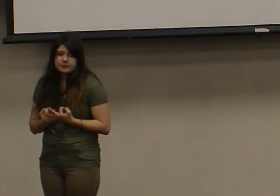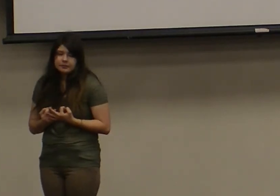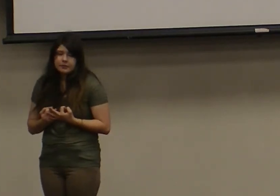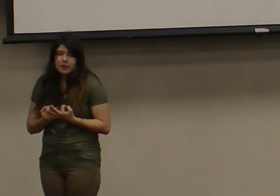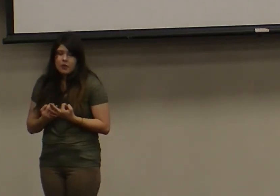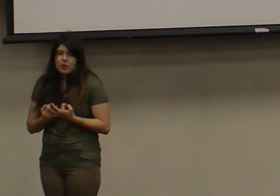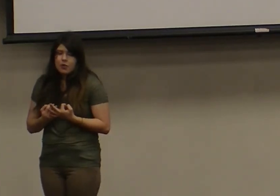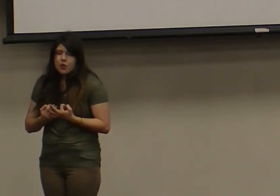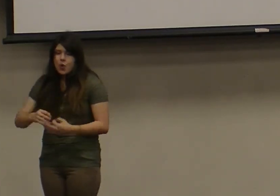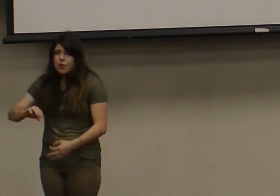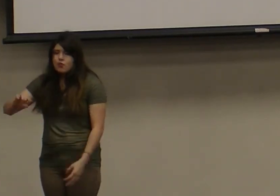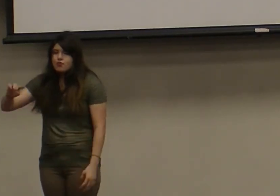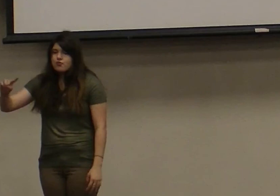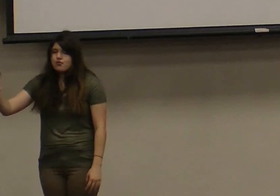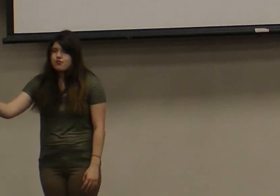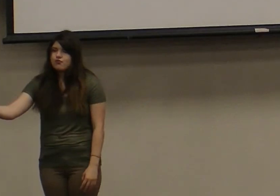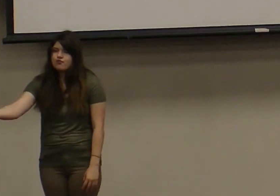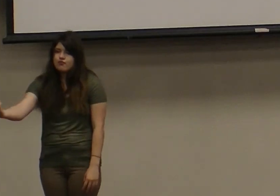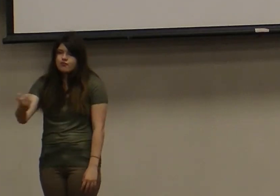run to meet us.